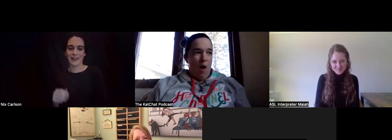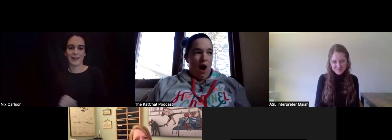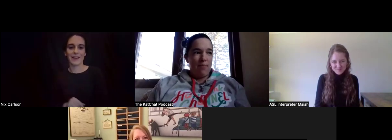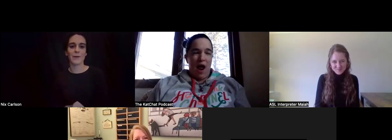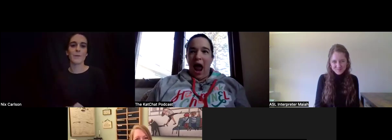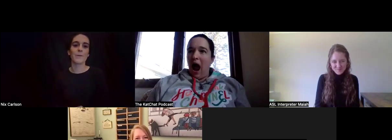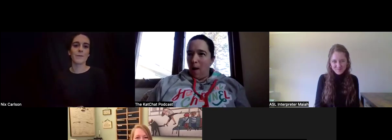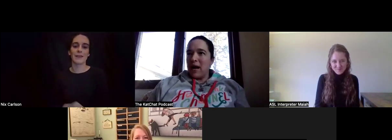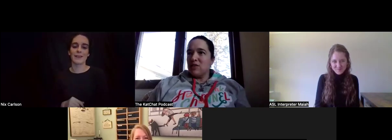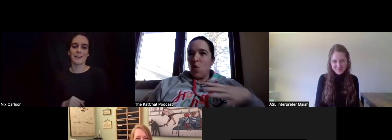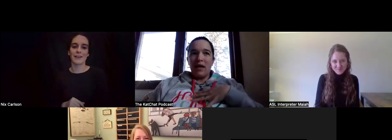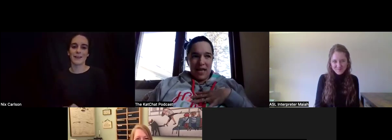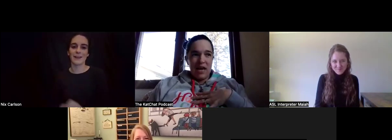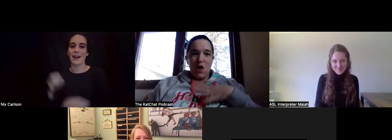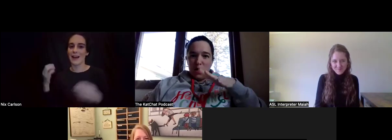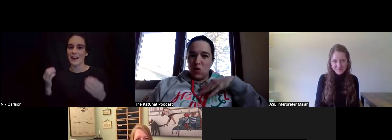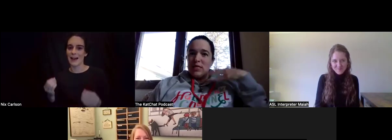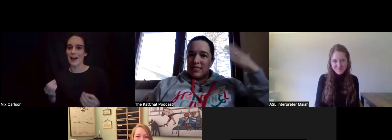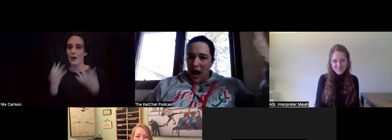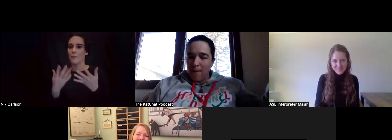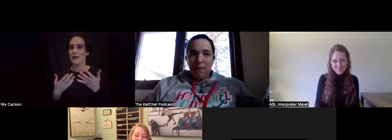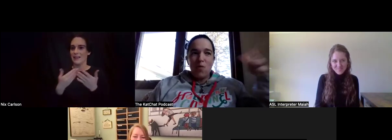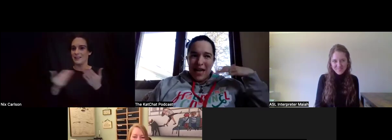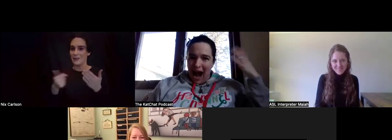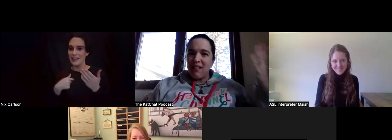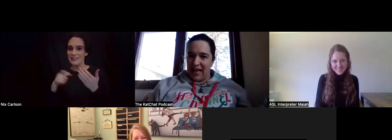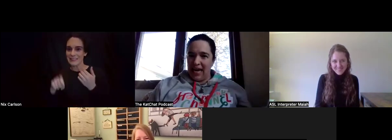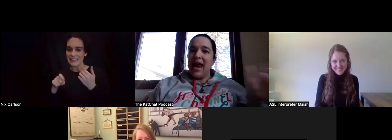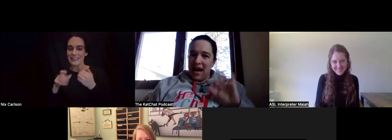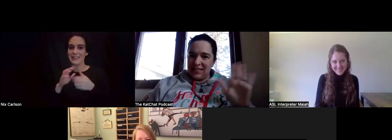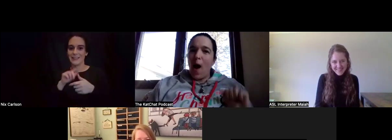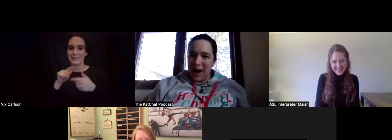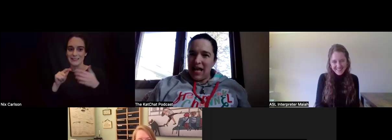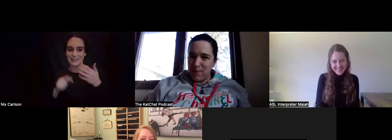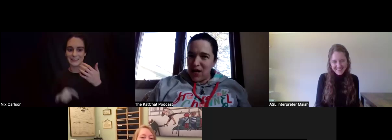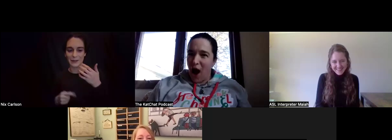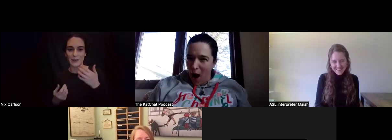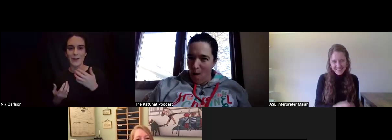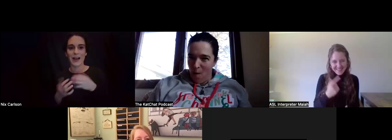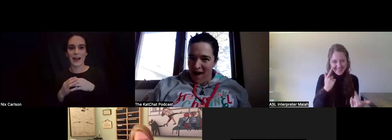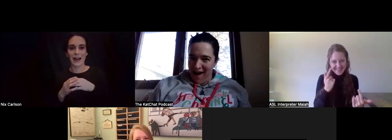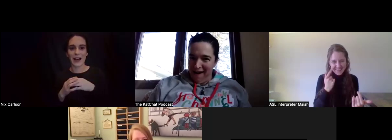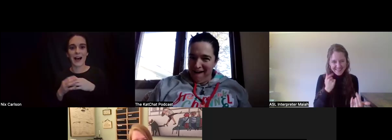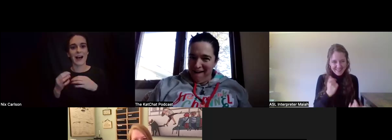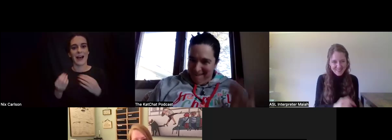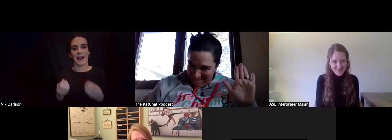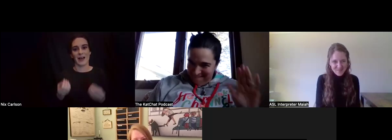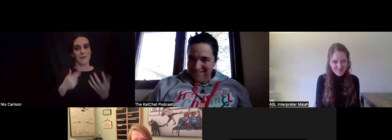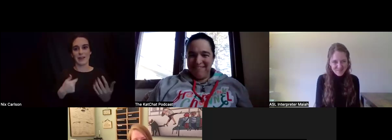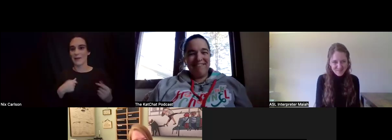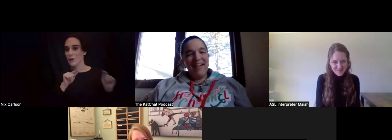gonna go? I'm like, how many do I need to escape my reality? And how many I'm gonna go? That's